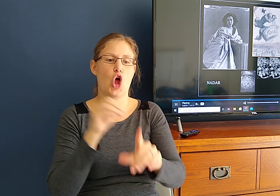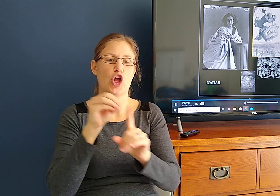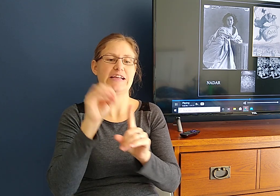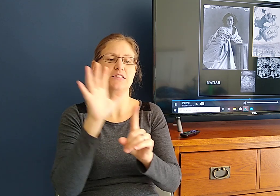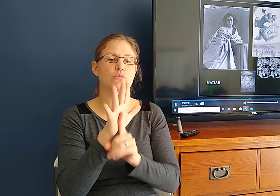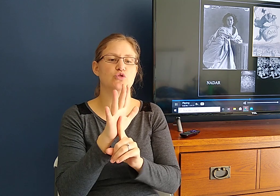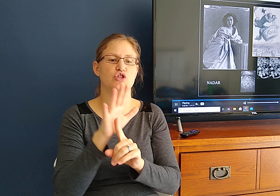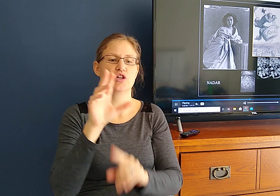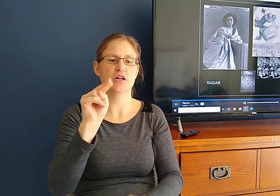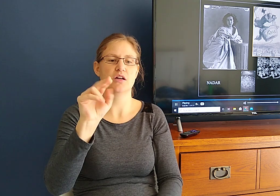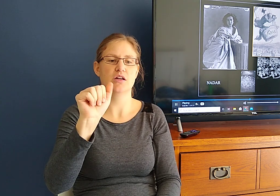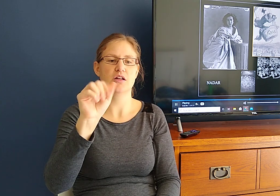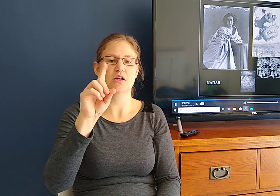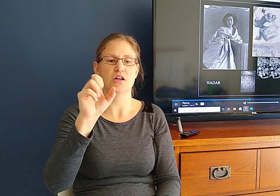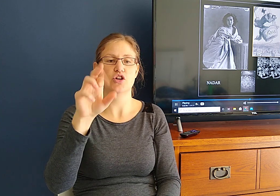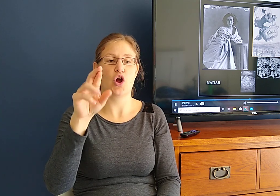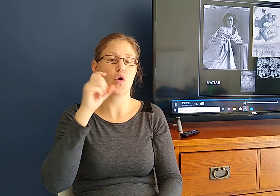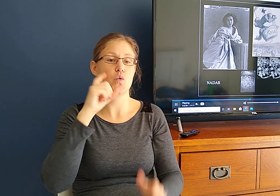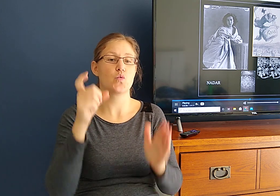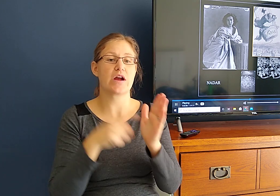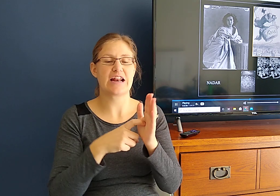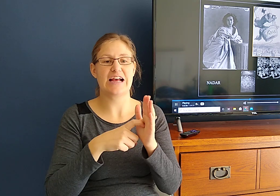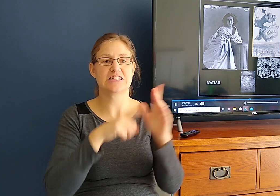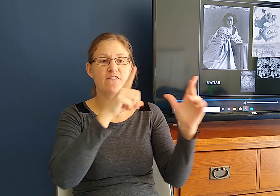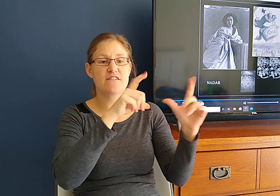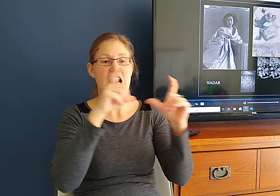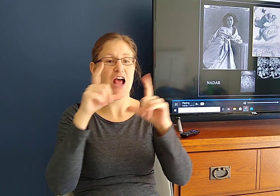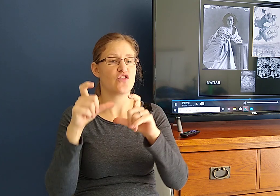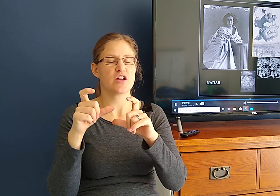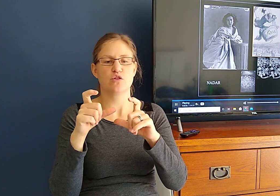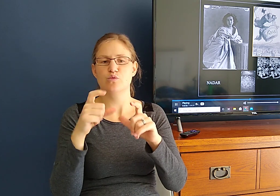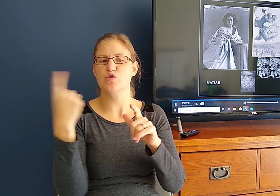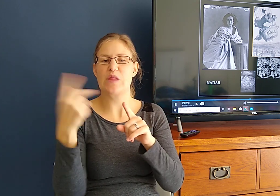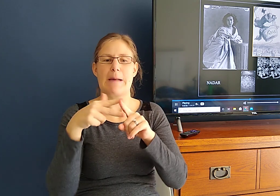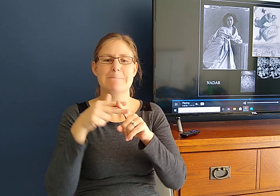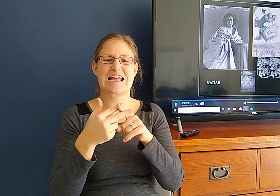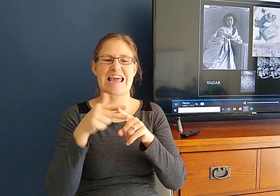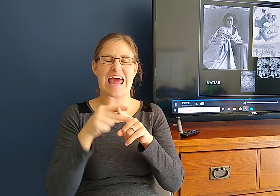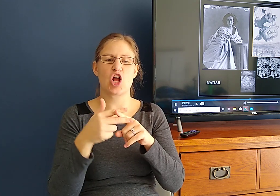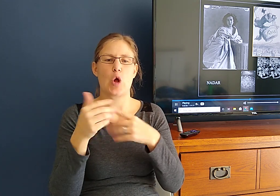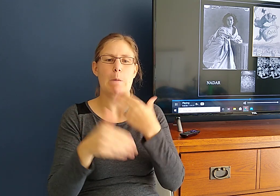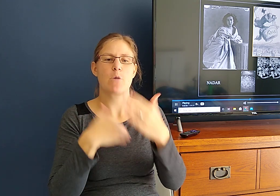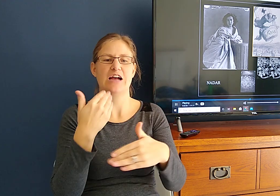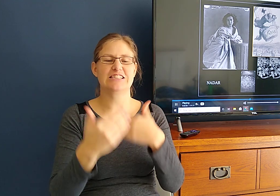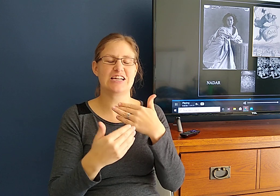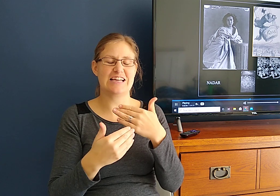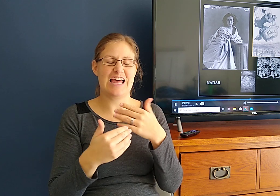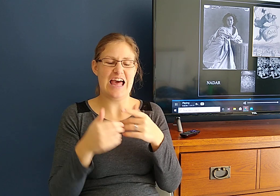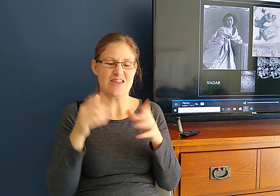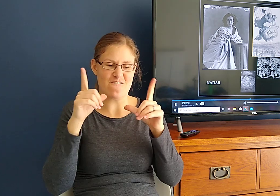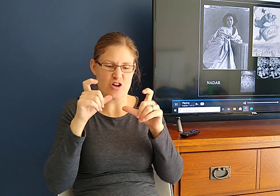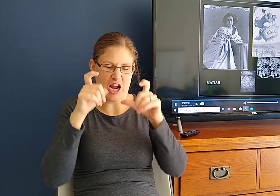Nadar recognized that photography was merely a mechanical process and that the photographer had to be